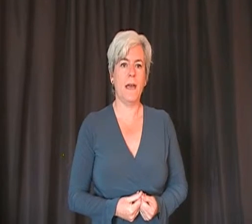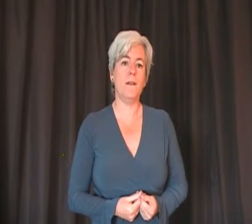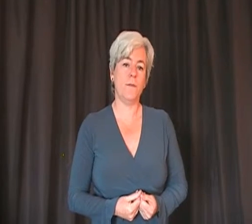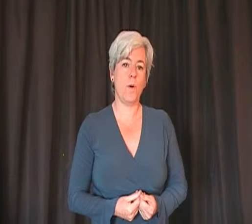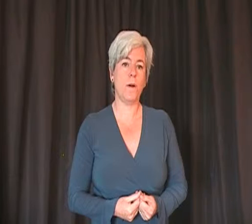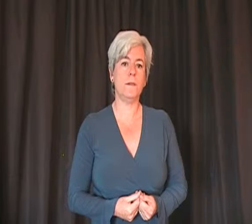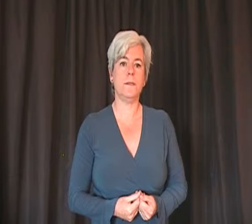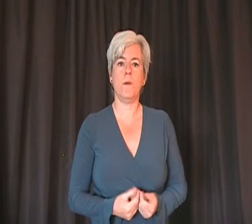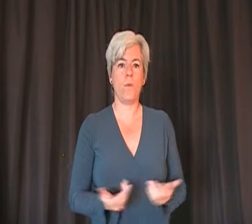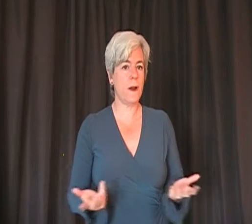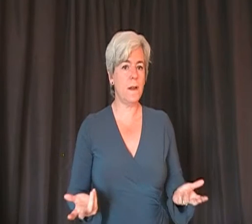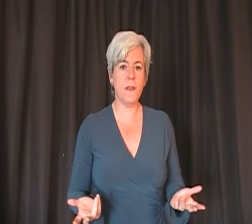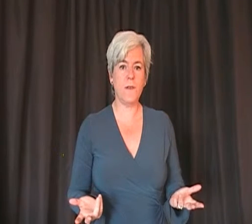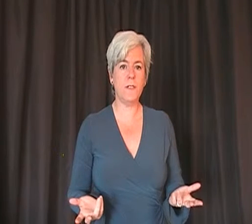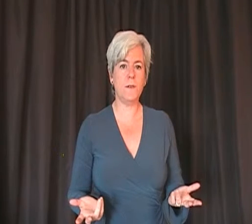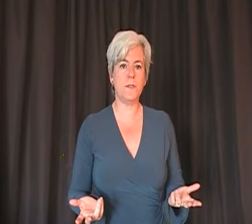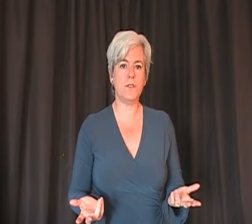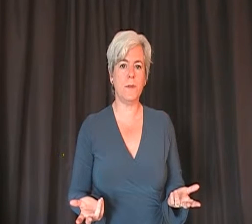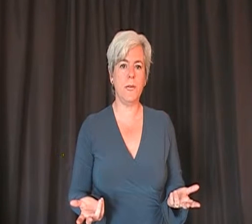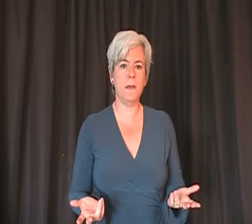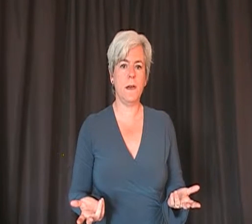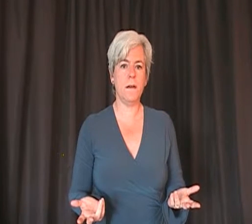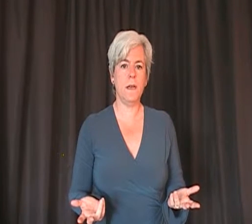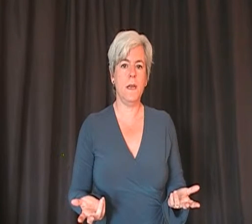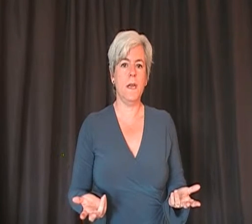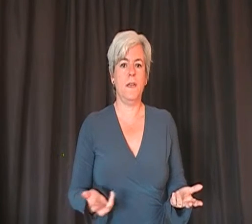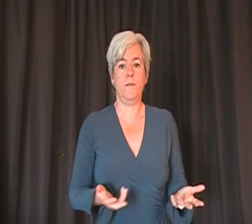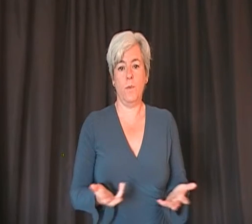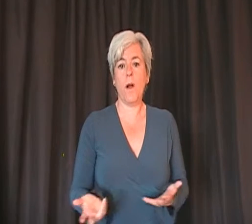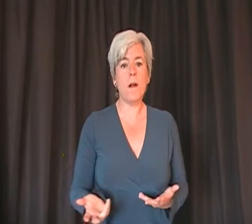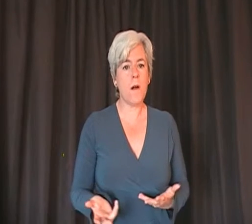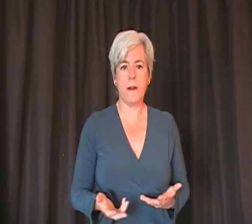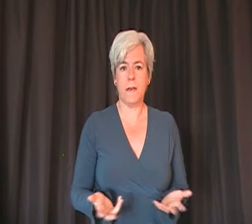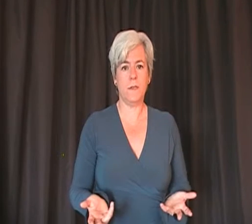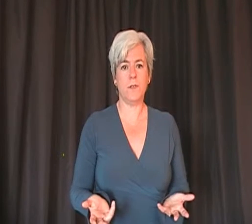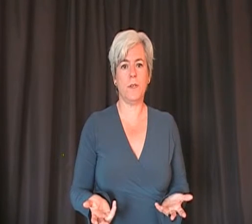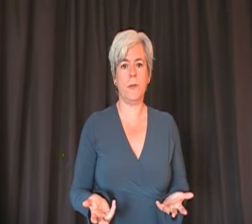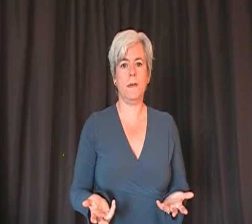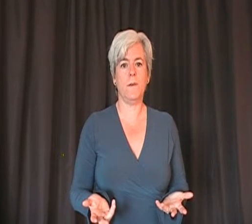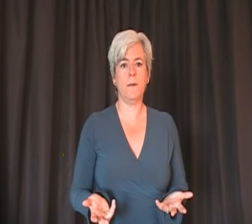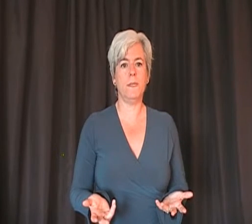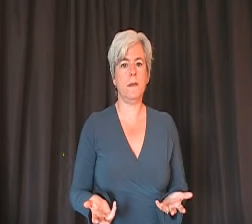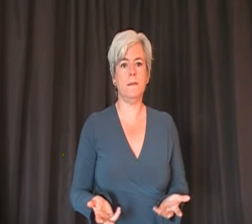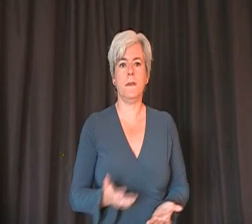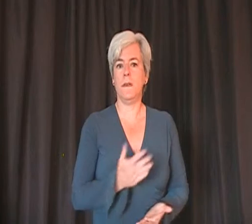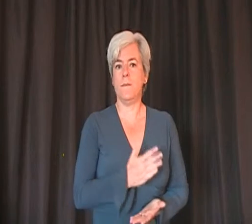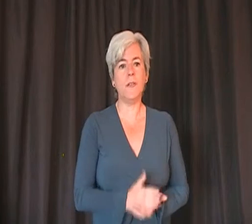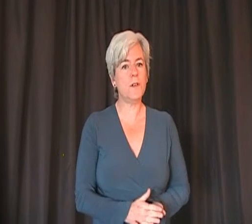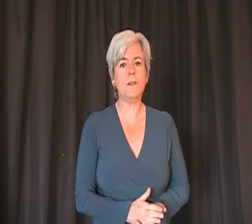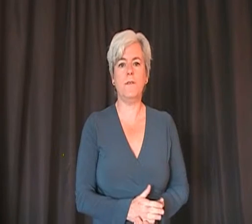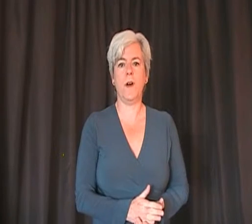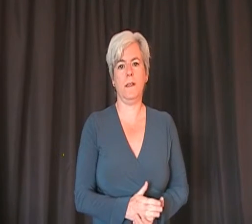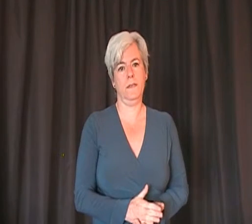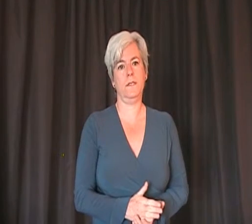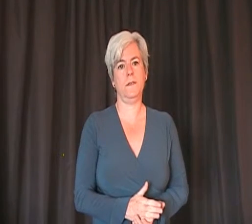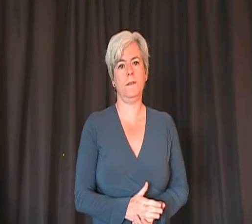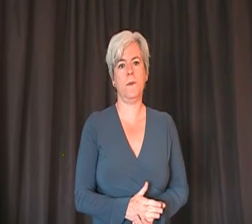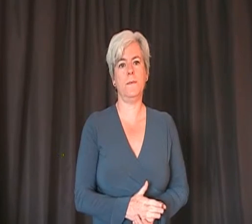And of course, where can they find you on social media? If you are on any social media websites, make sure you've got links to those